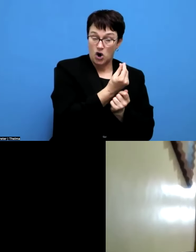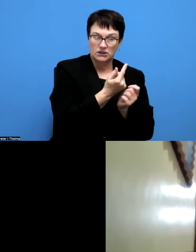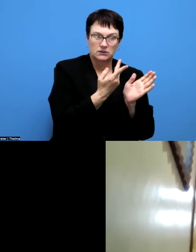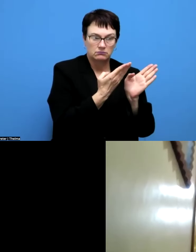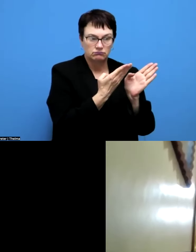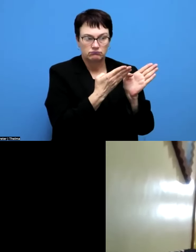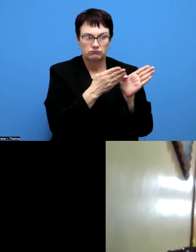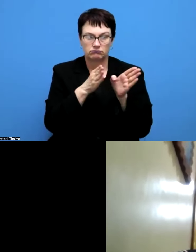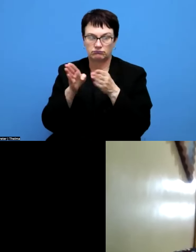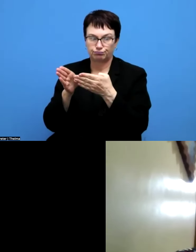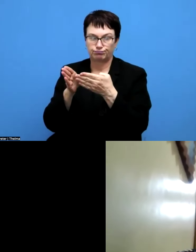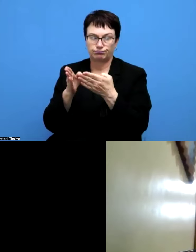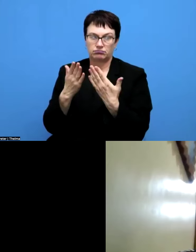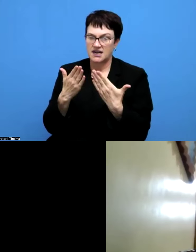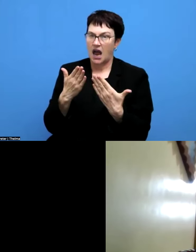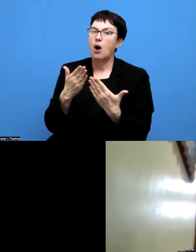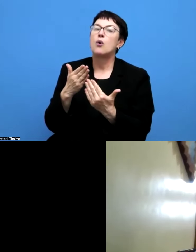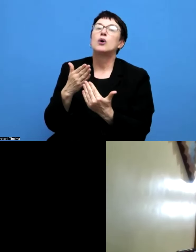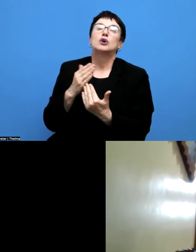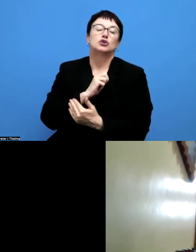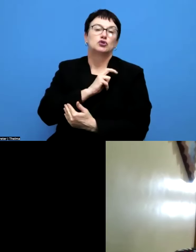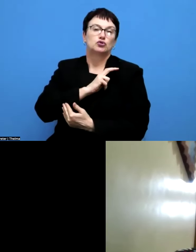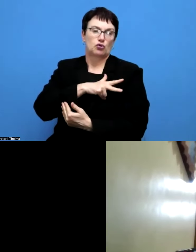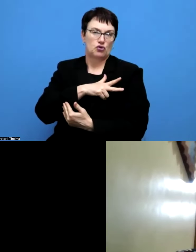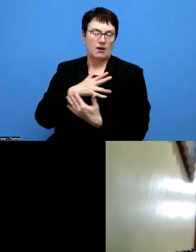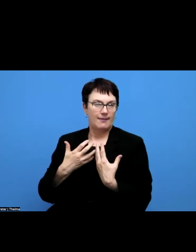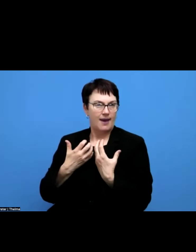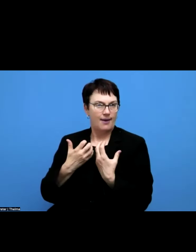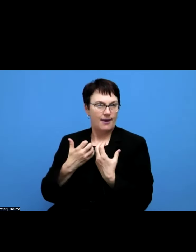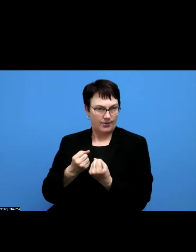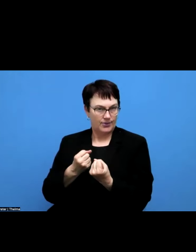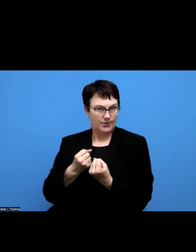disabilities, was achieved. Over to you.